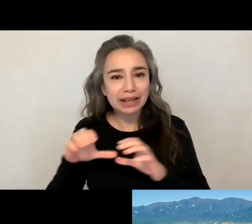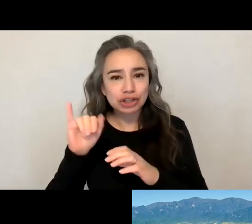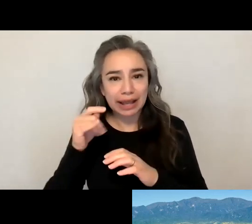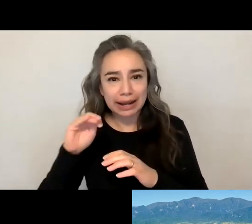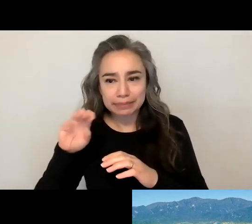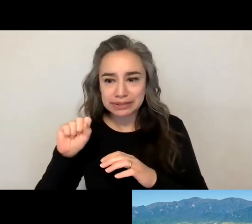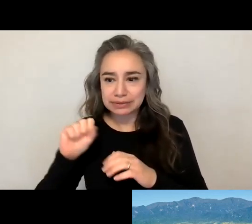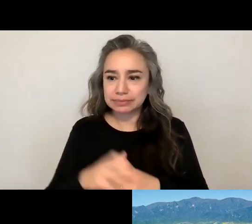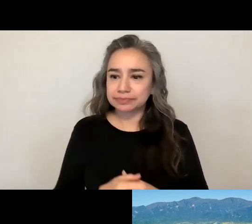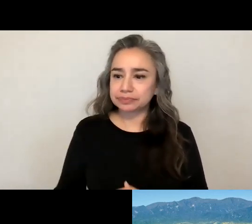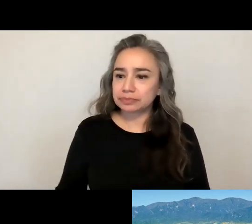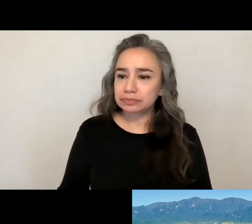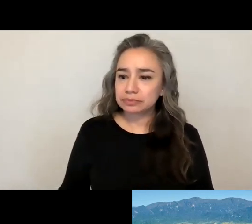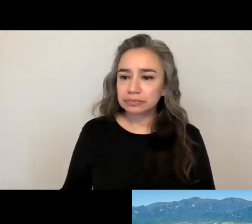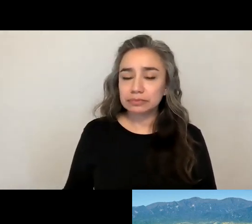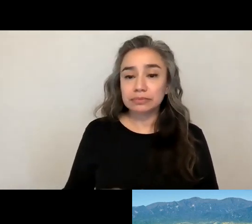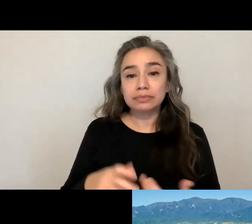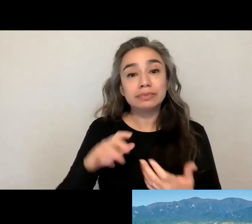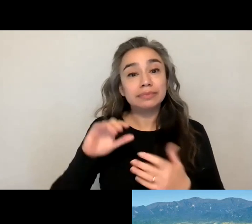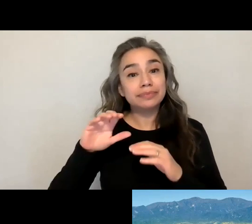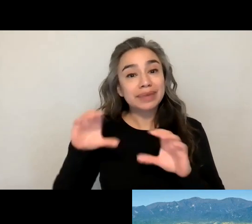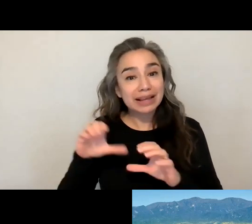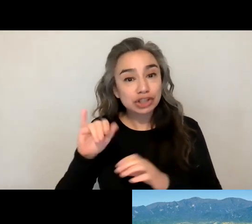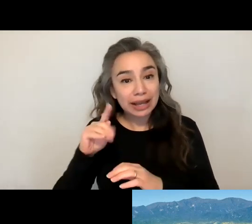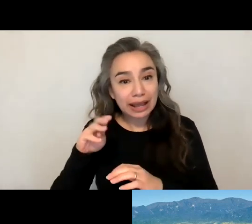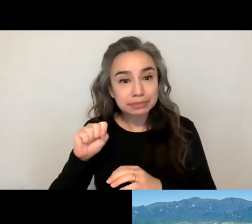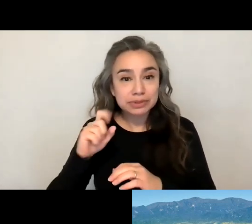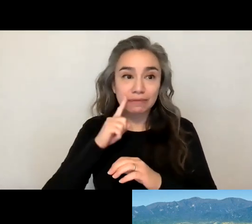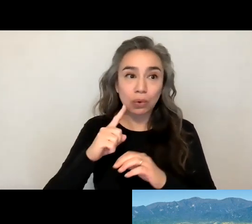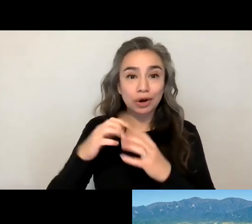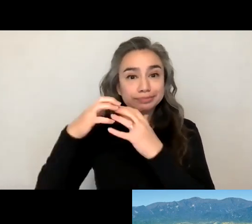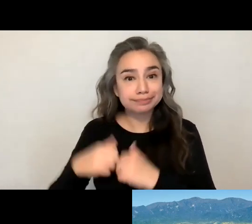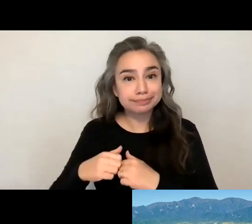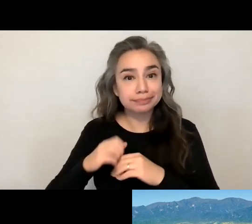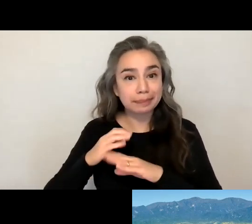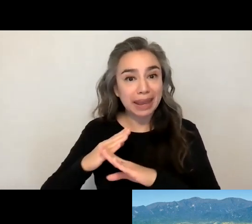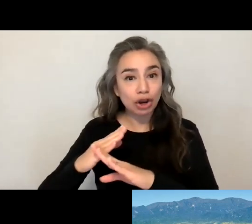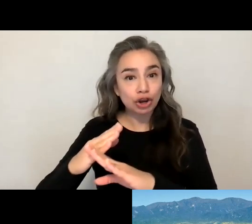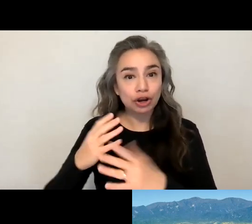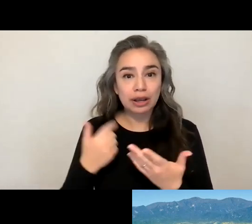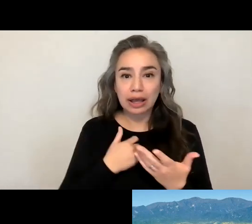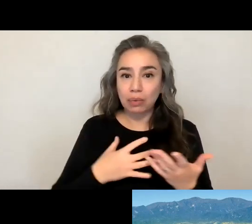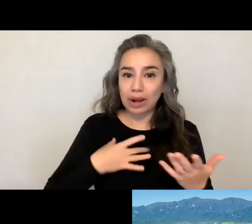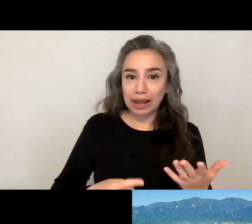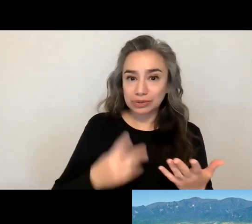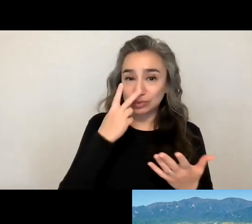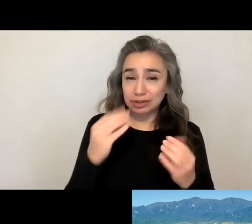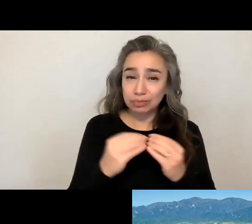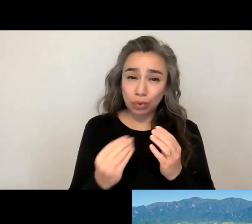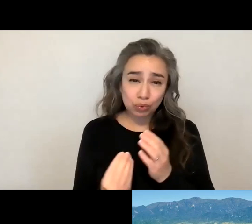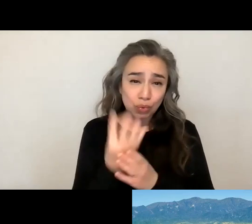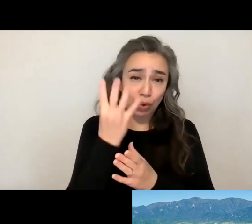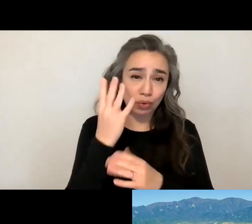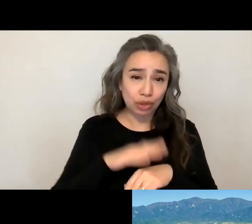action items for structural inclusion, action items for, dismantling barriers. And I would just love to see more growth on those as